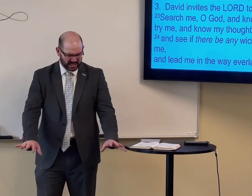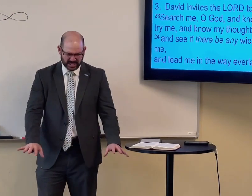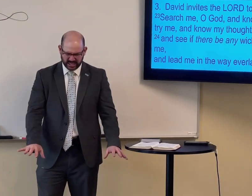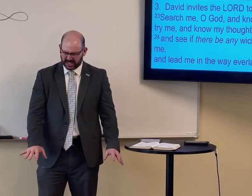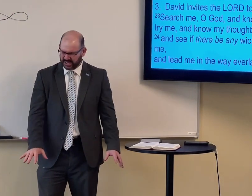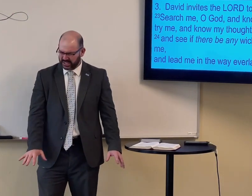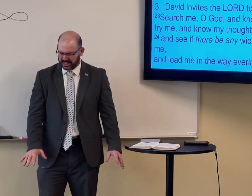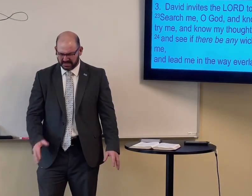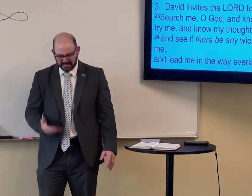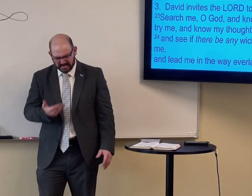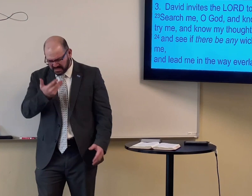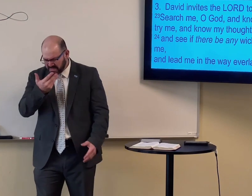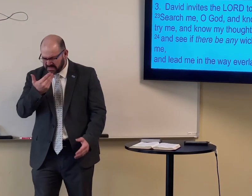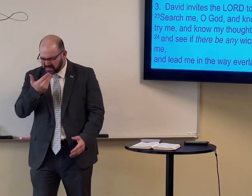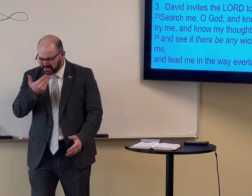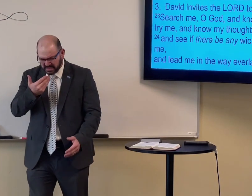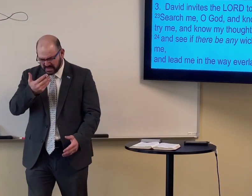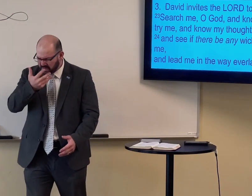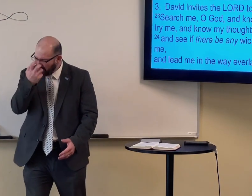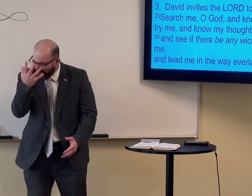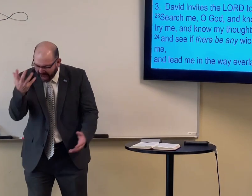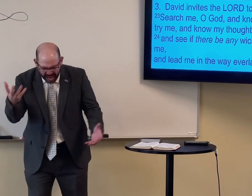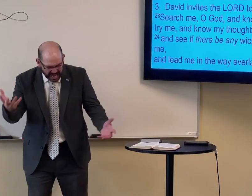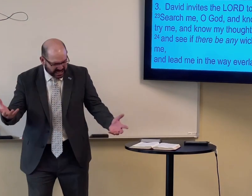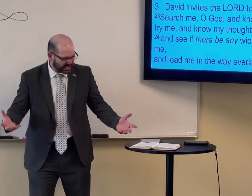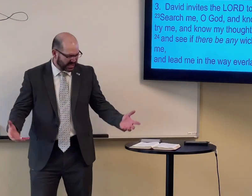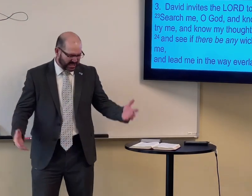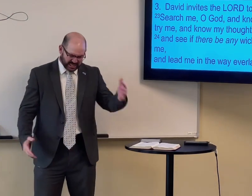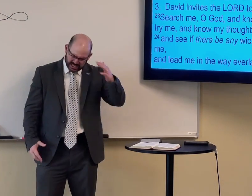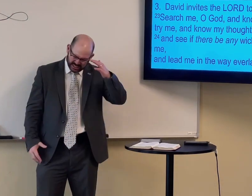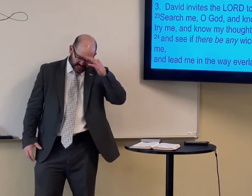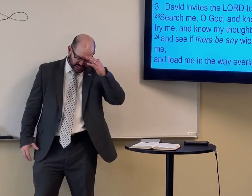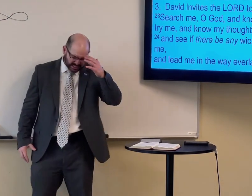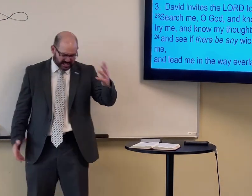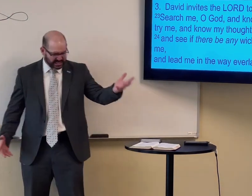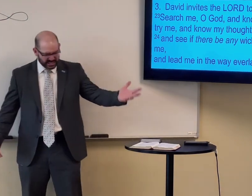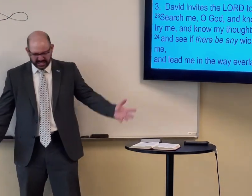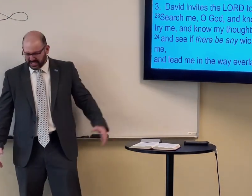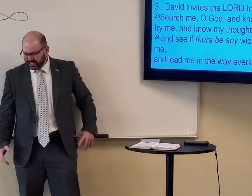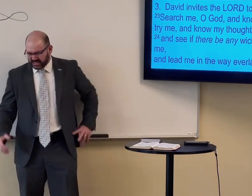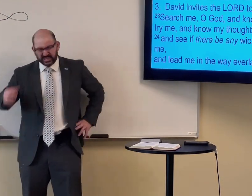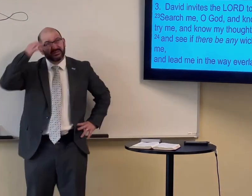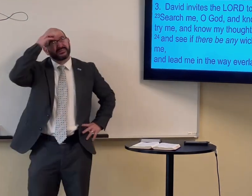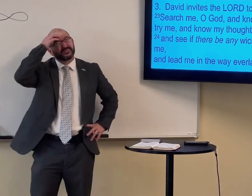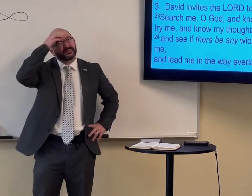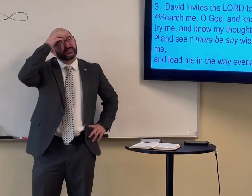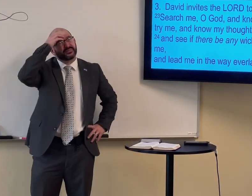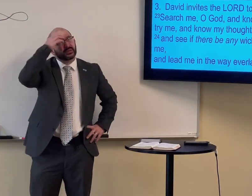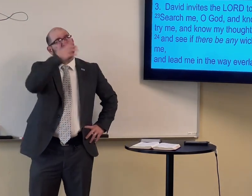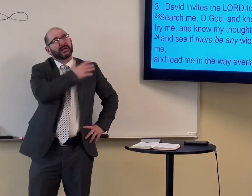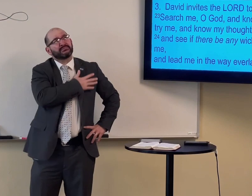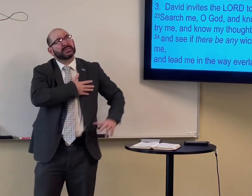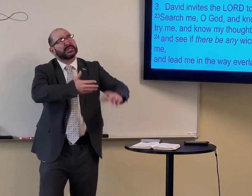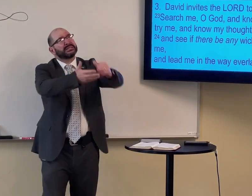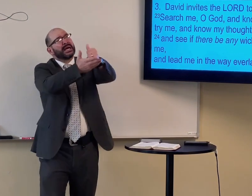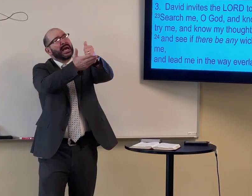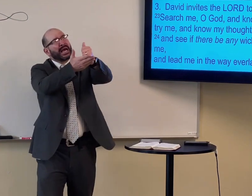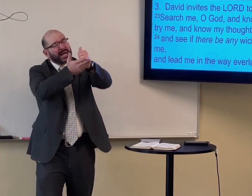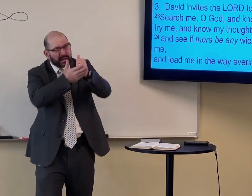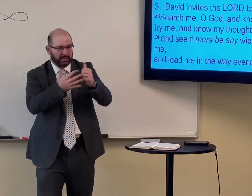I don't want to be part of it. I don't want to be in this situation. It makes me grouchy. God, please